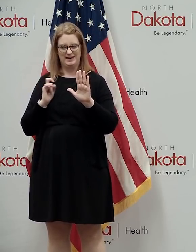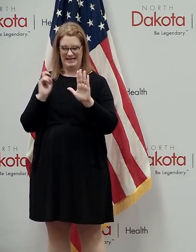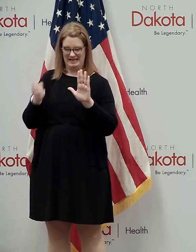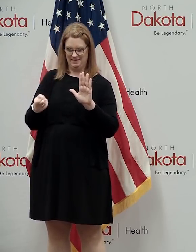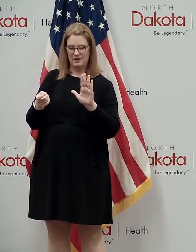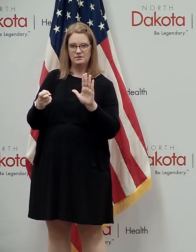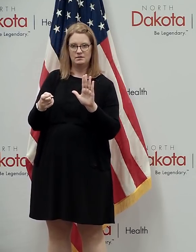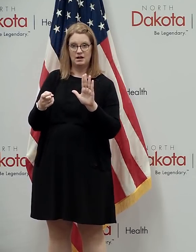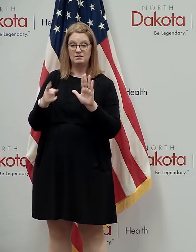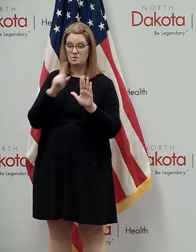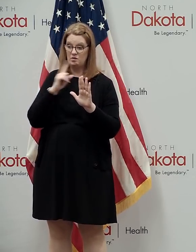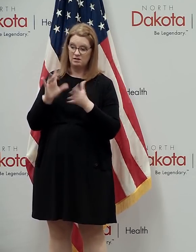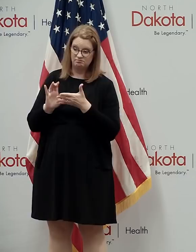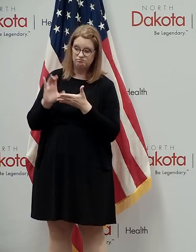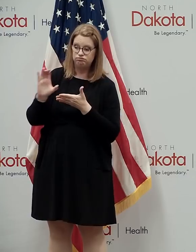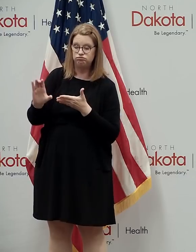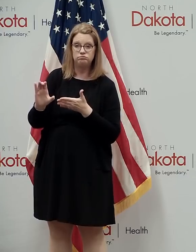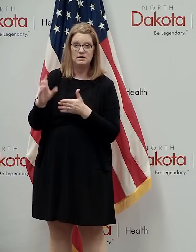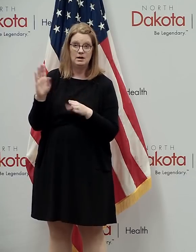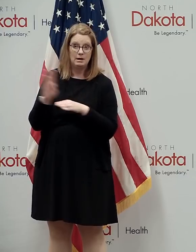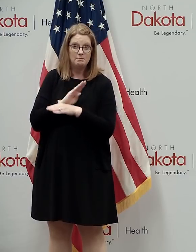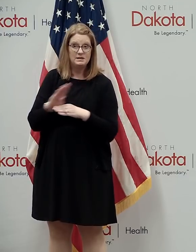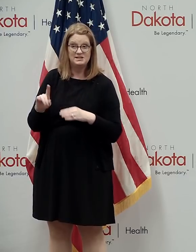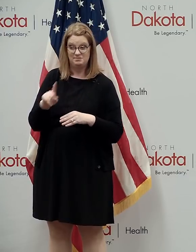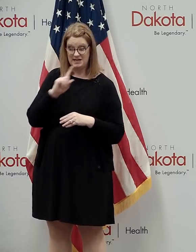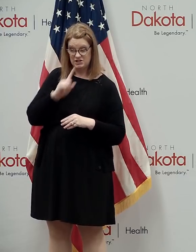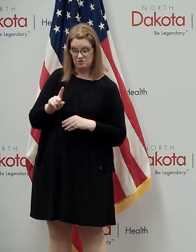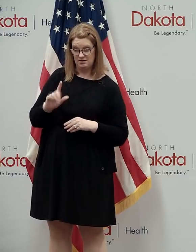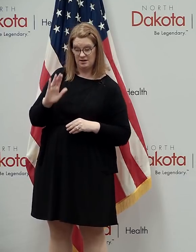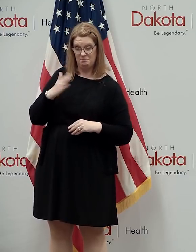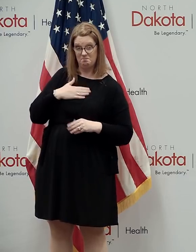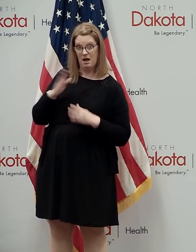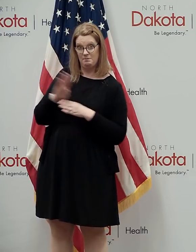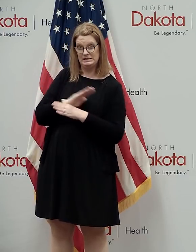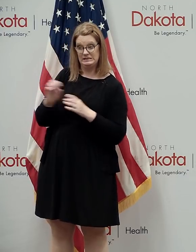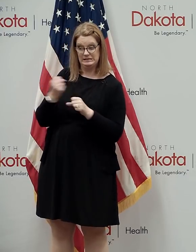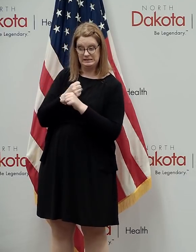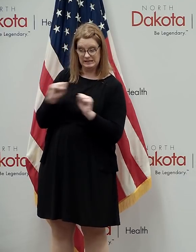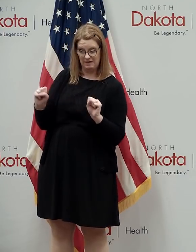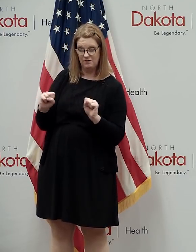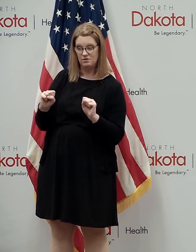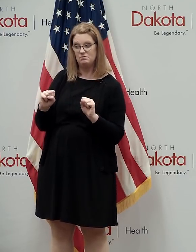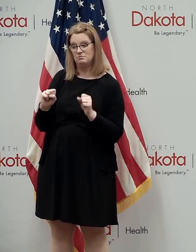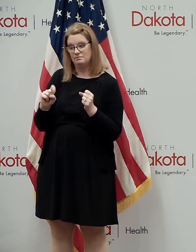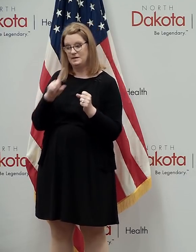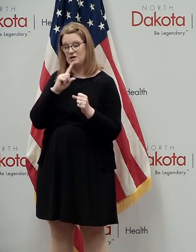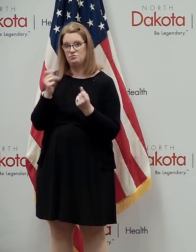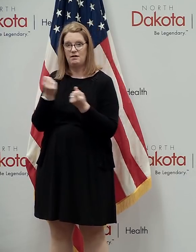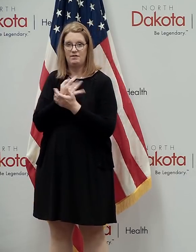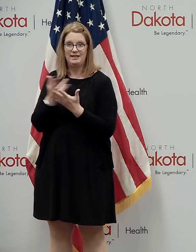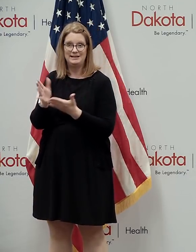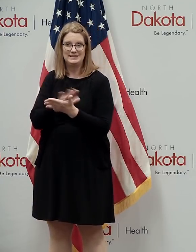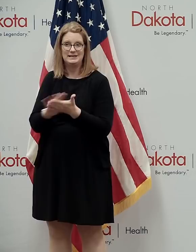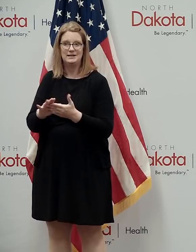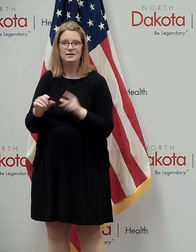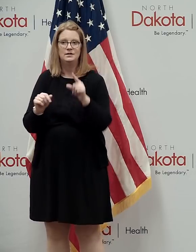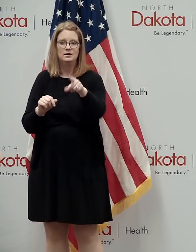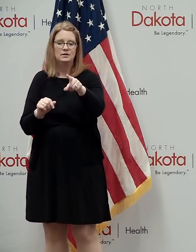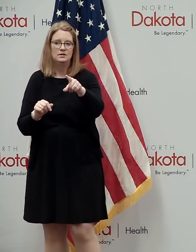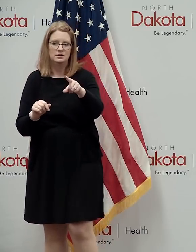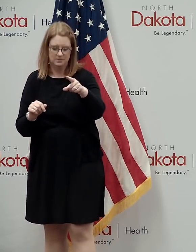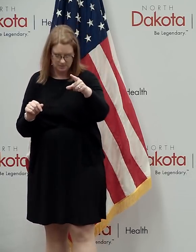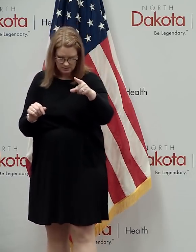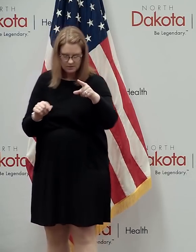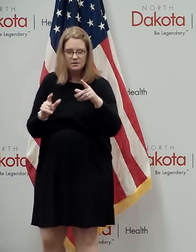that they made an investment in their business to be safer by investing in infection control measures. Can you talk to